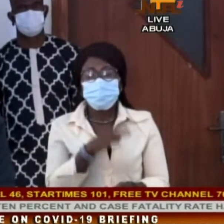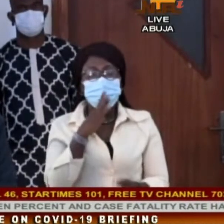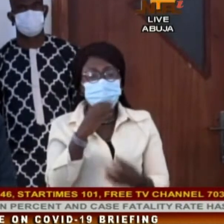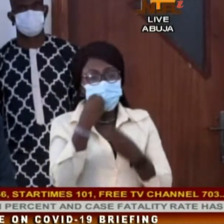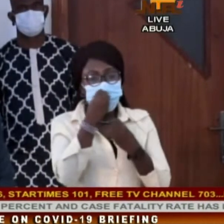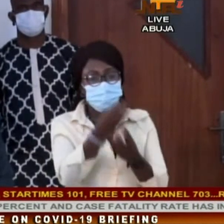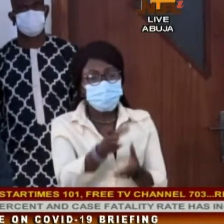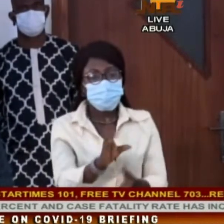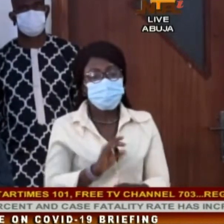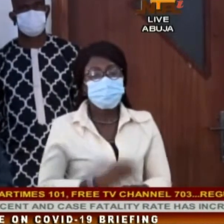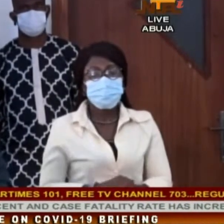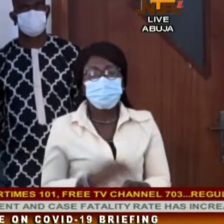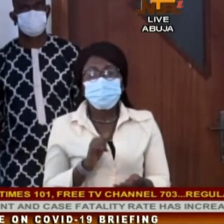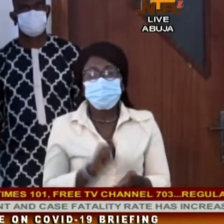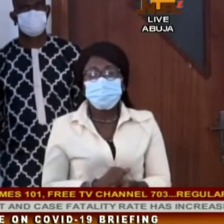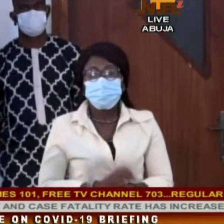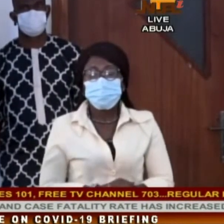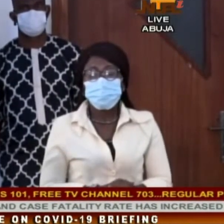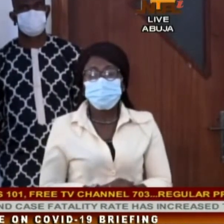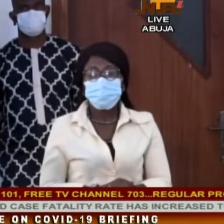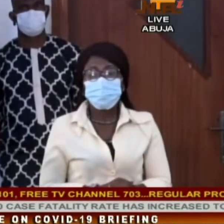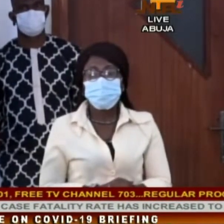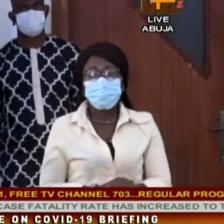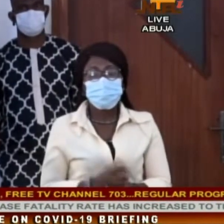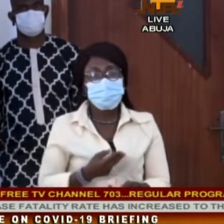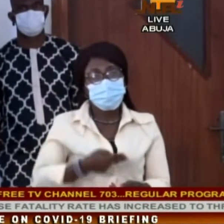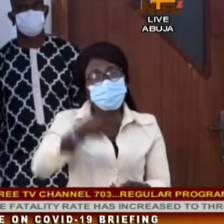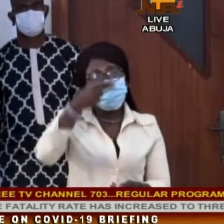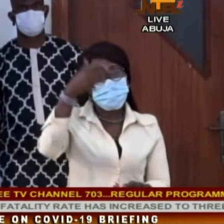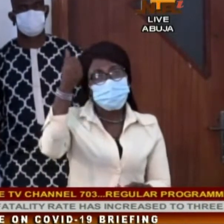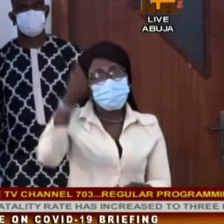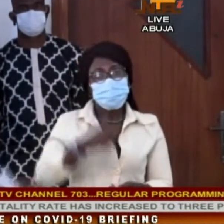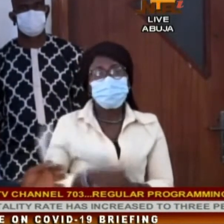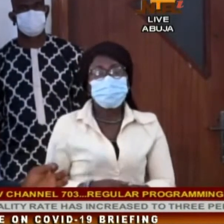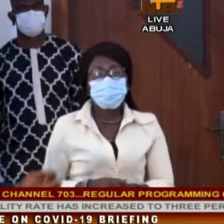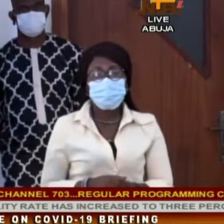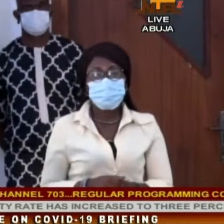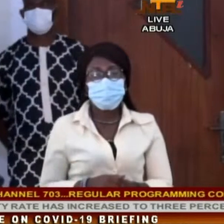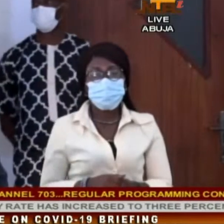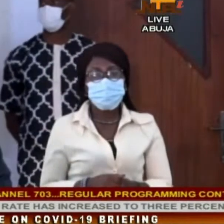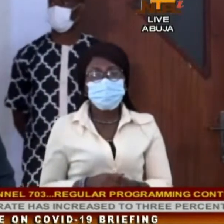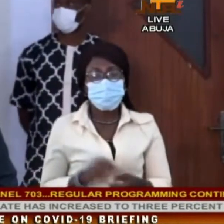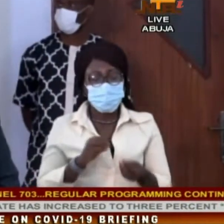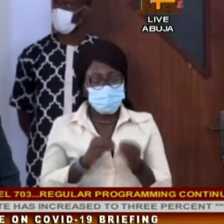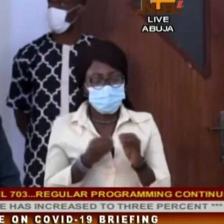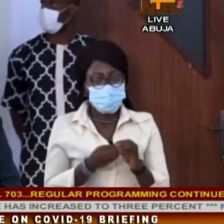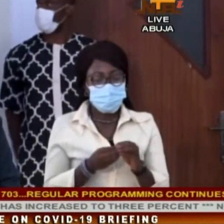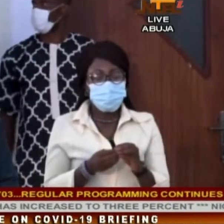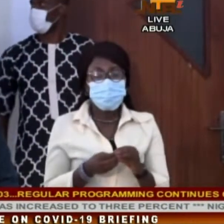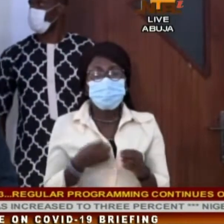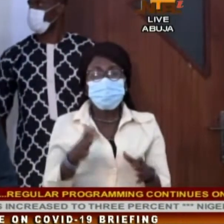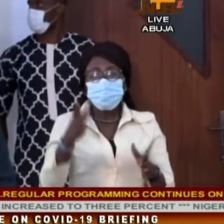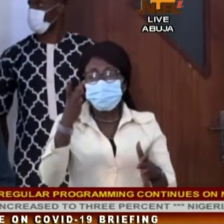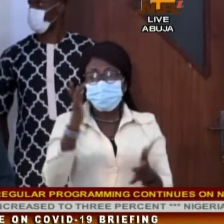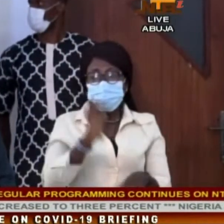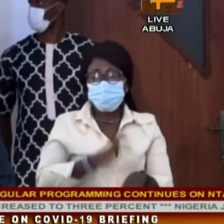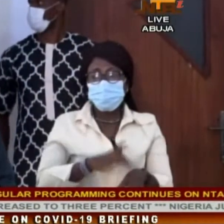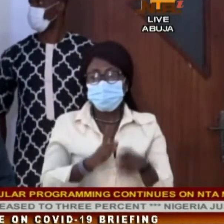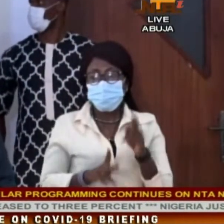thank other members of the PTF for their respective roles in